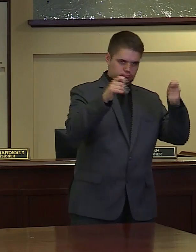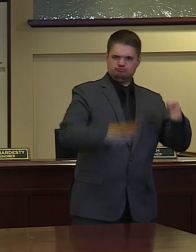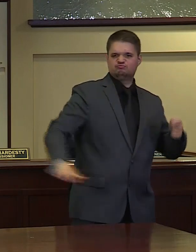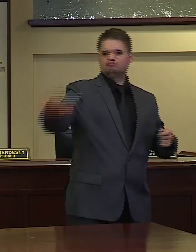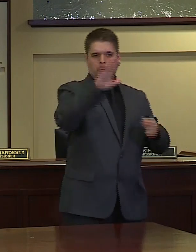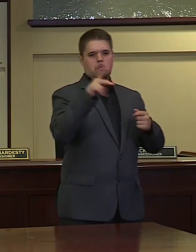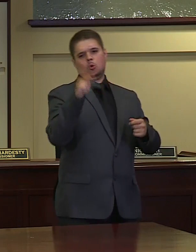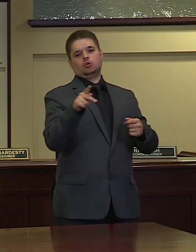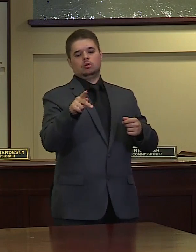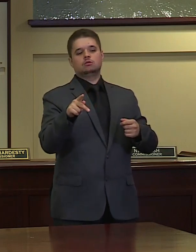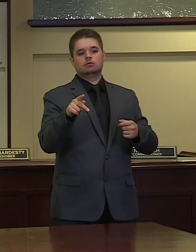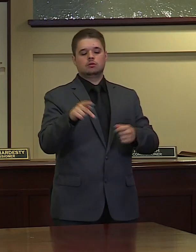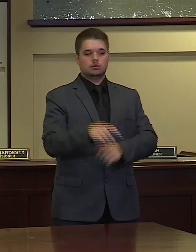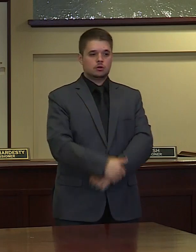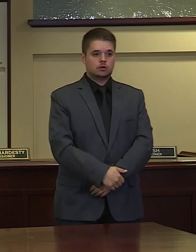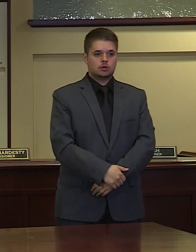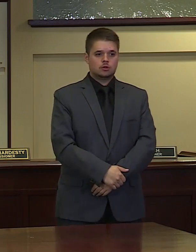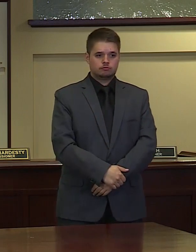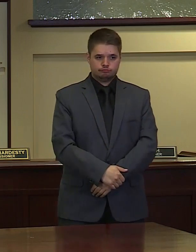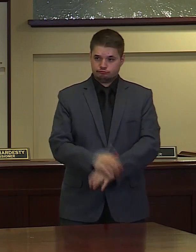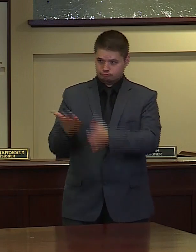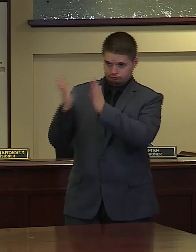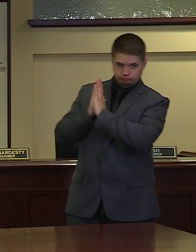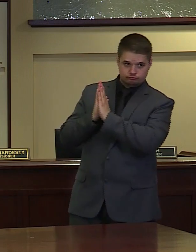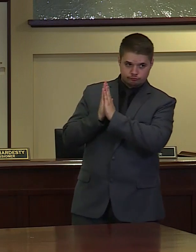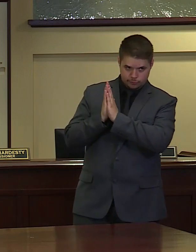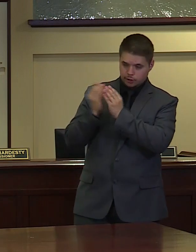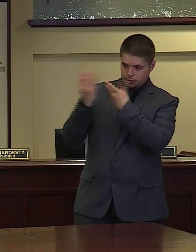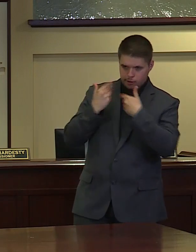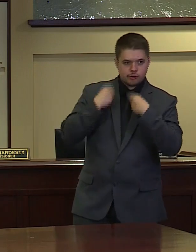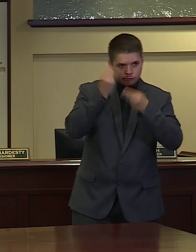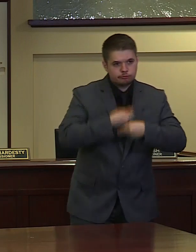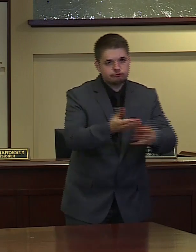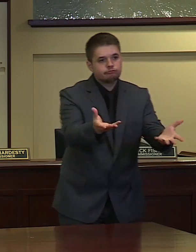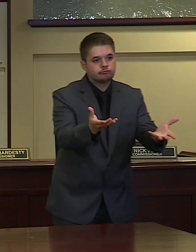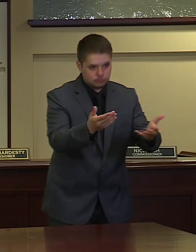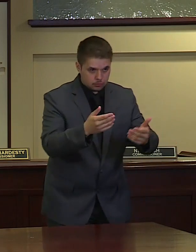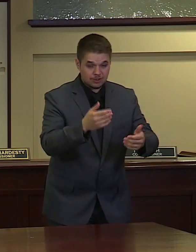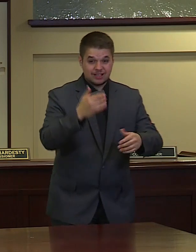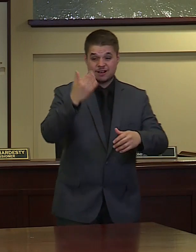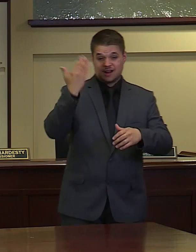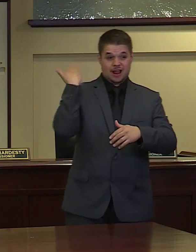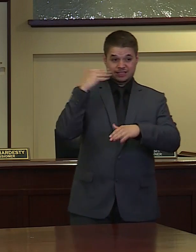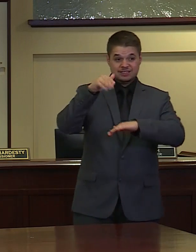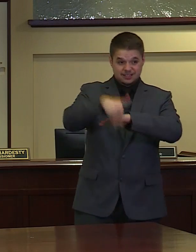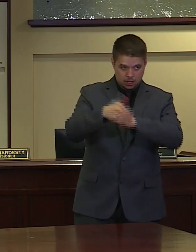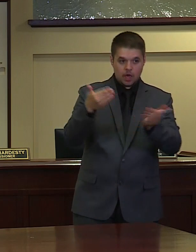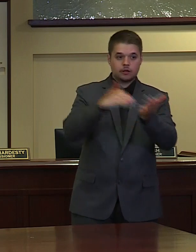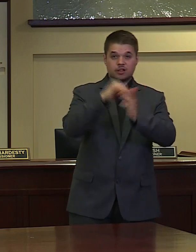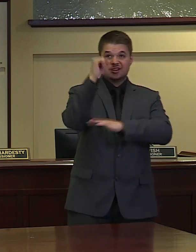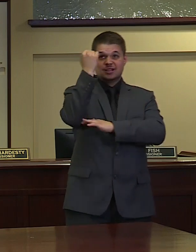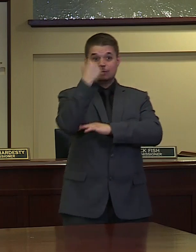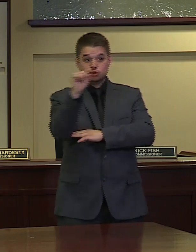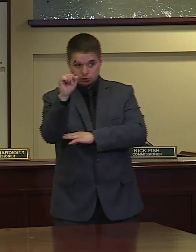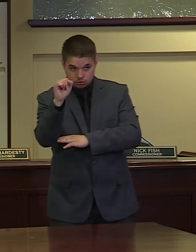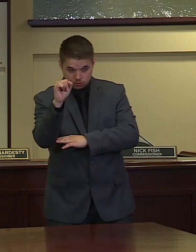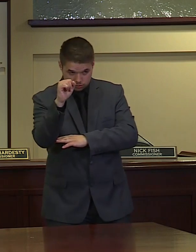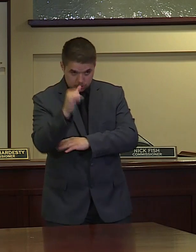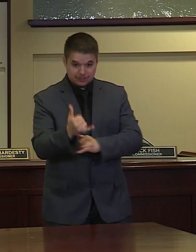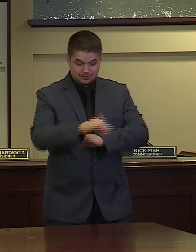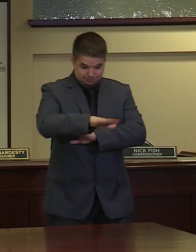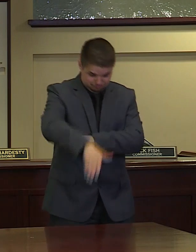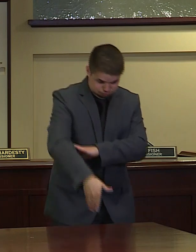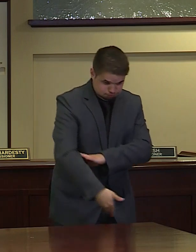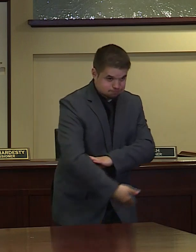today about the response efforts for last night's protest and early Saturday morning's response. I can't do